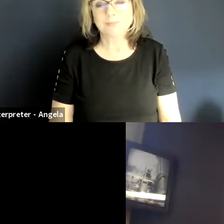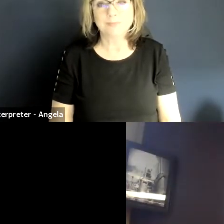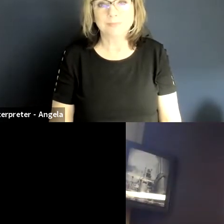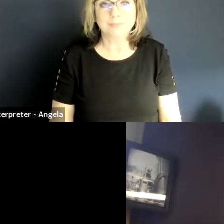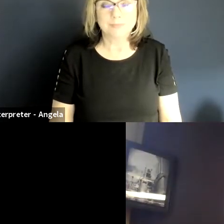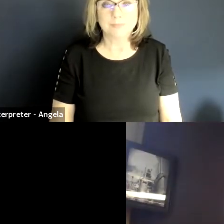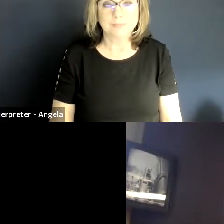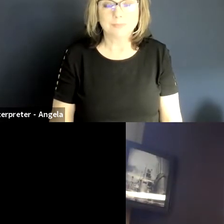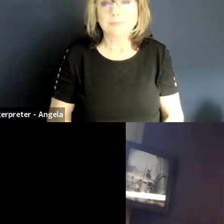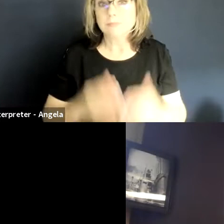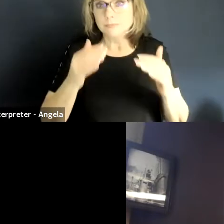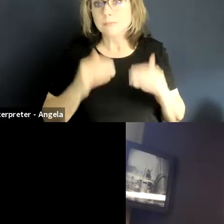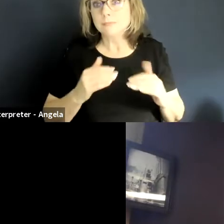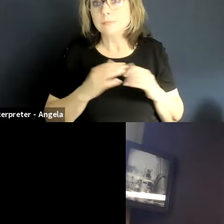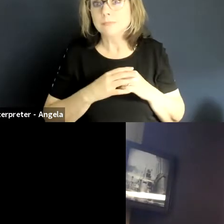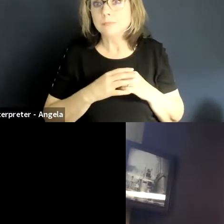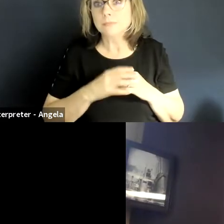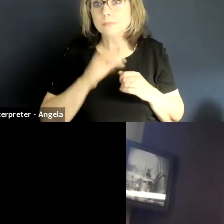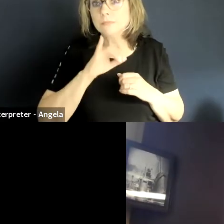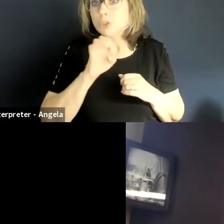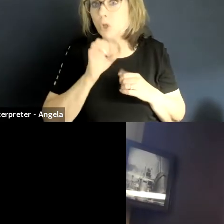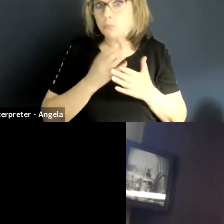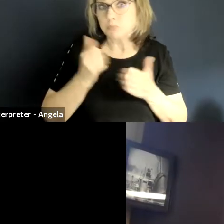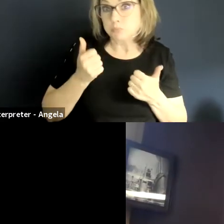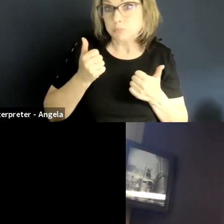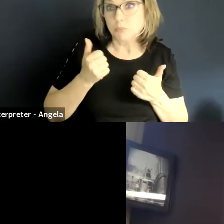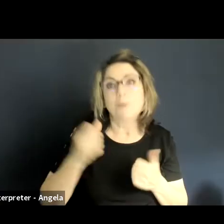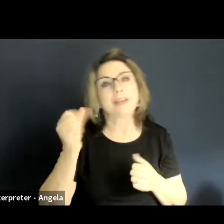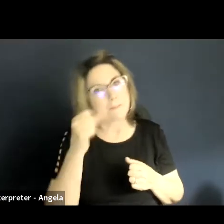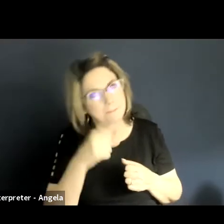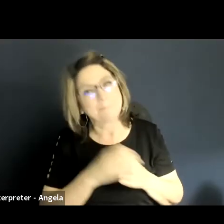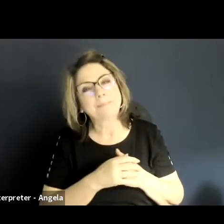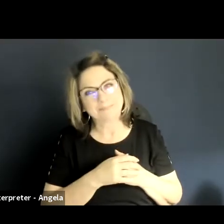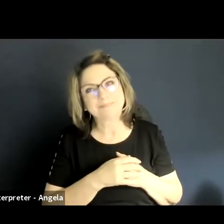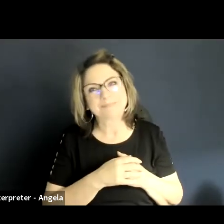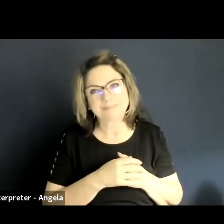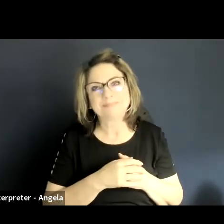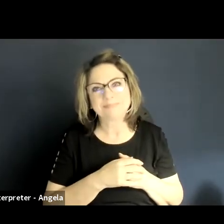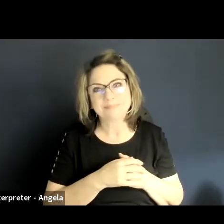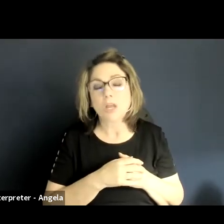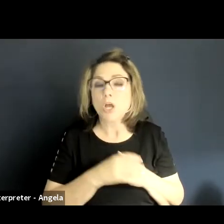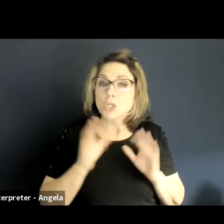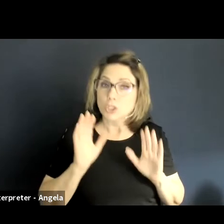Next slide, please. Joe, you all right? Yeah. Okay. Go ahead. All right.